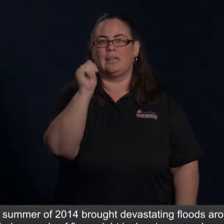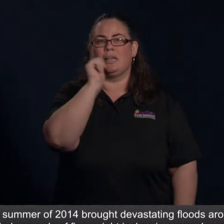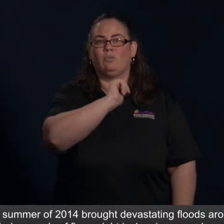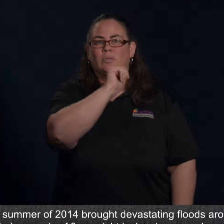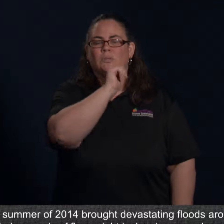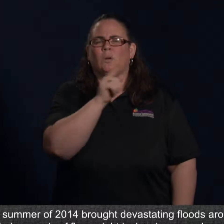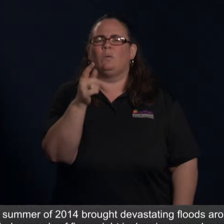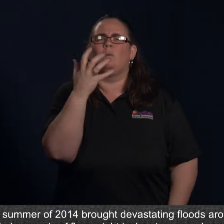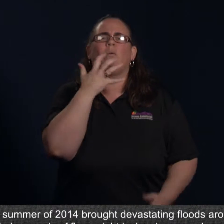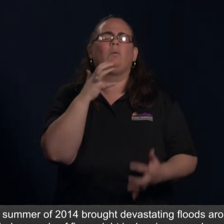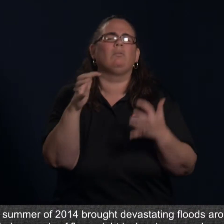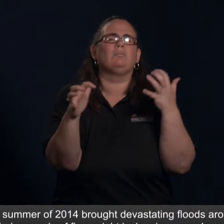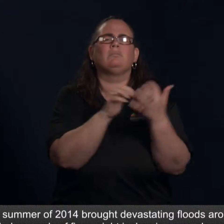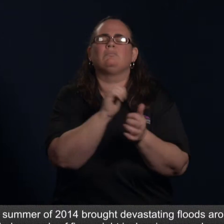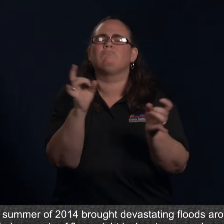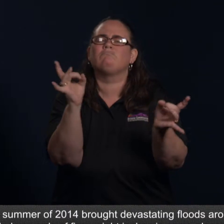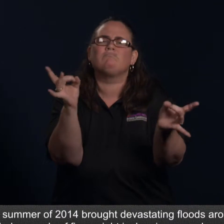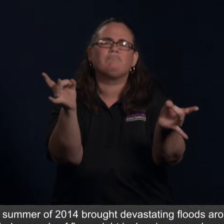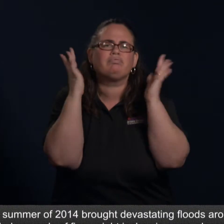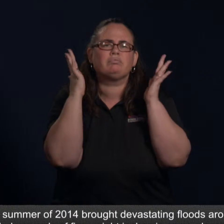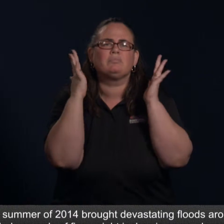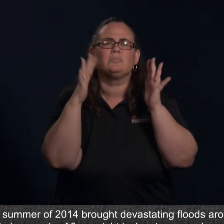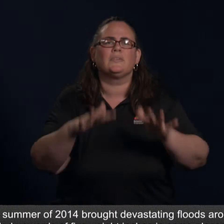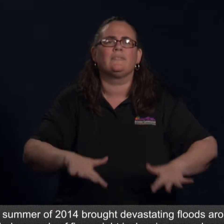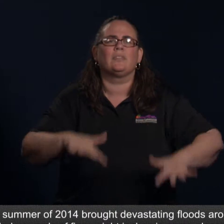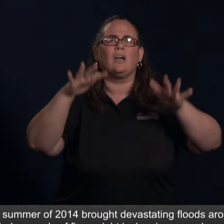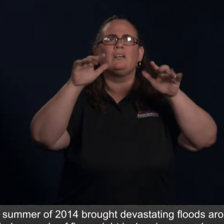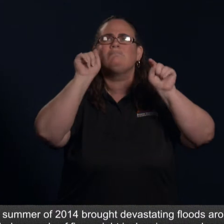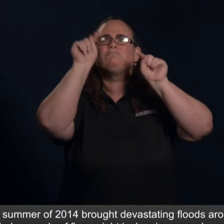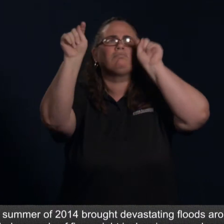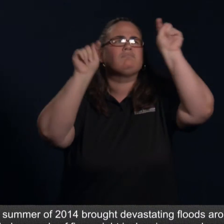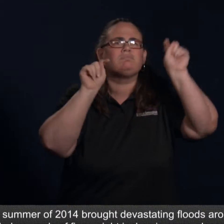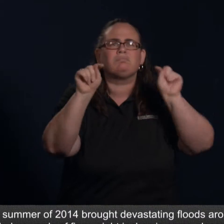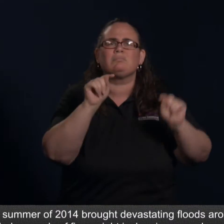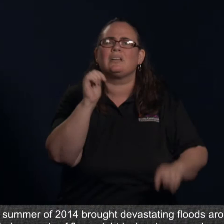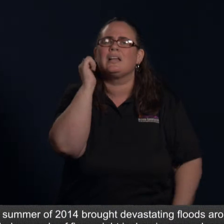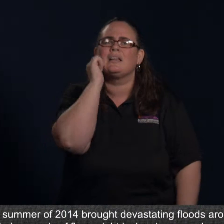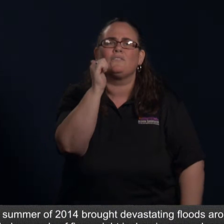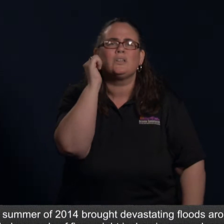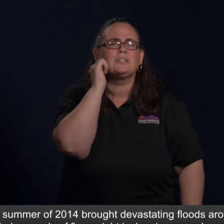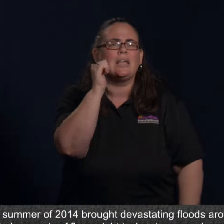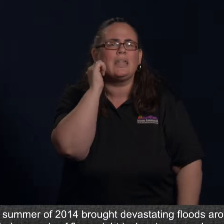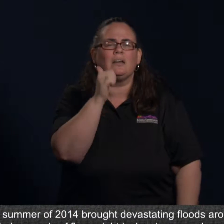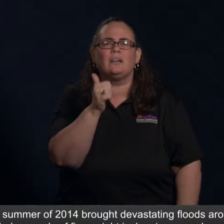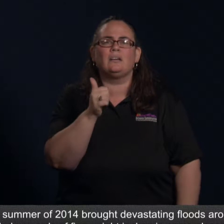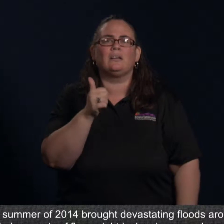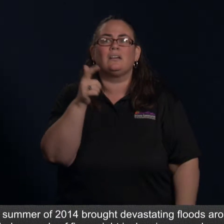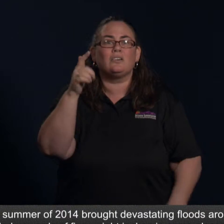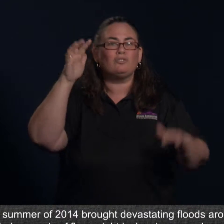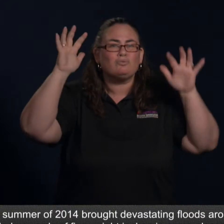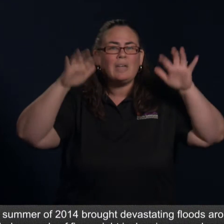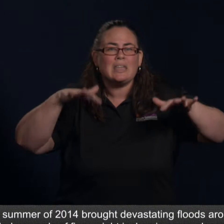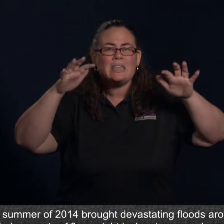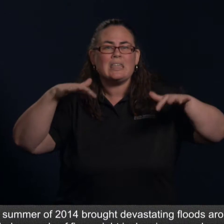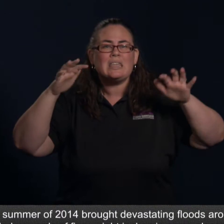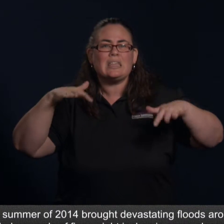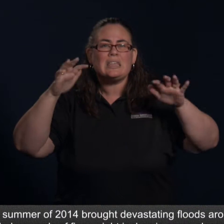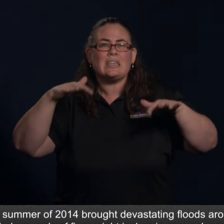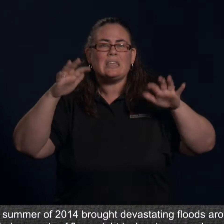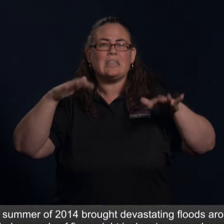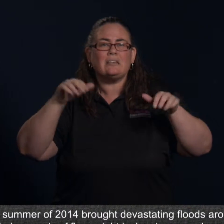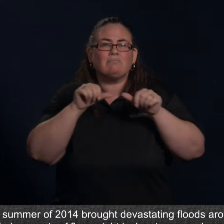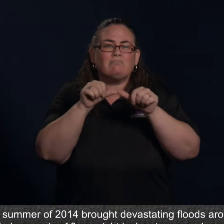The summer of 2014 brought devastating floods around the state when daily rainfall totaled upwards